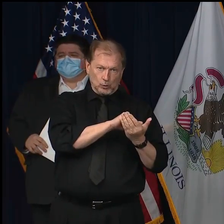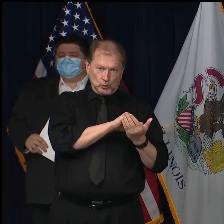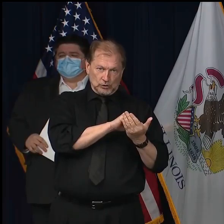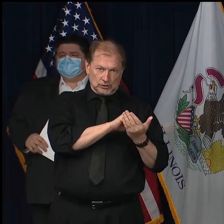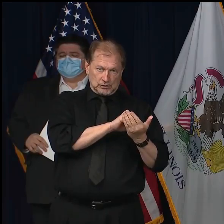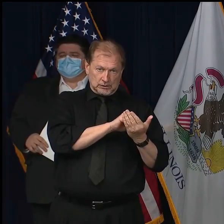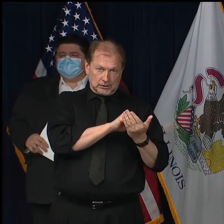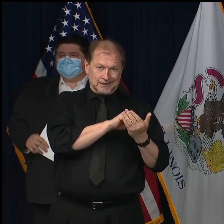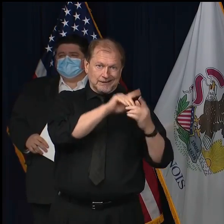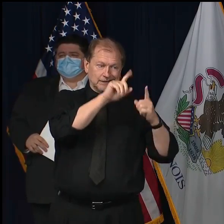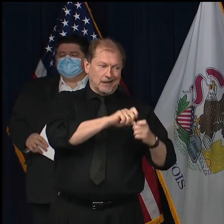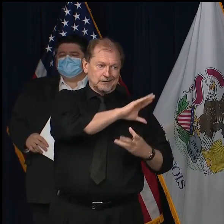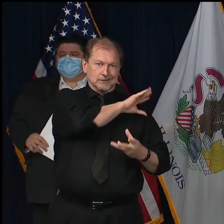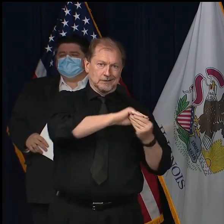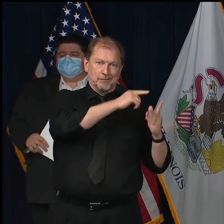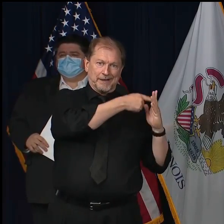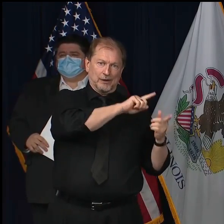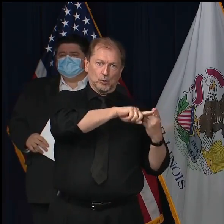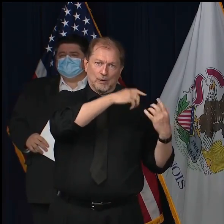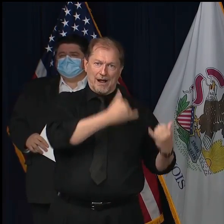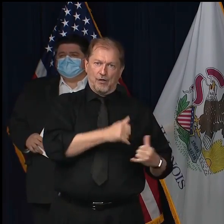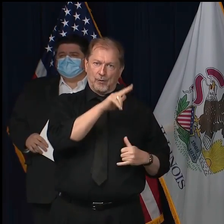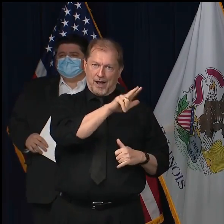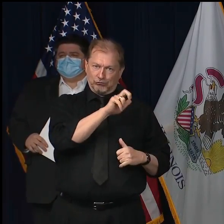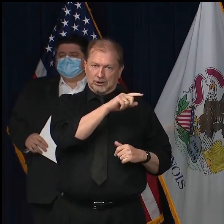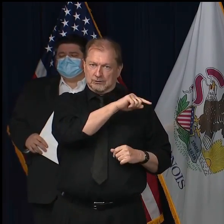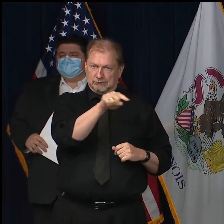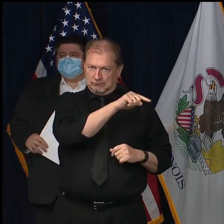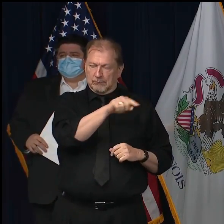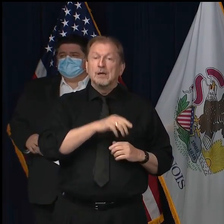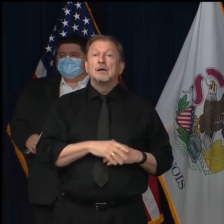379,043 tests for COVID-19, with